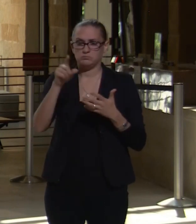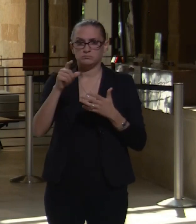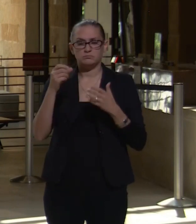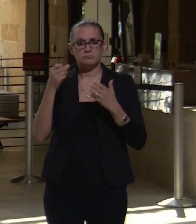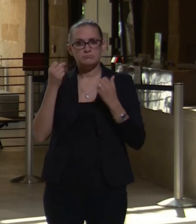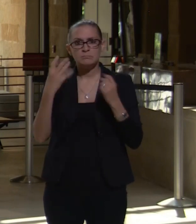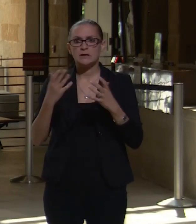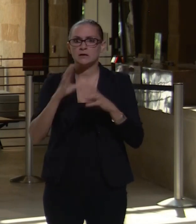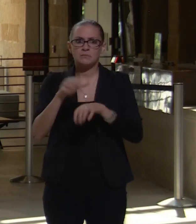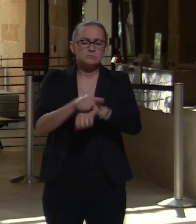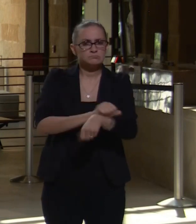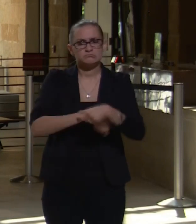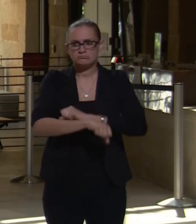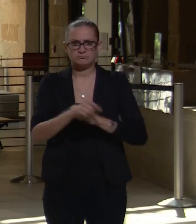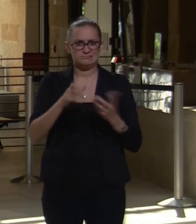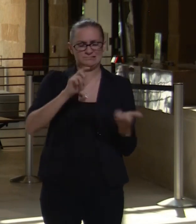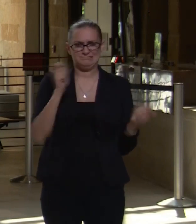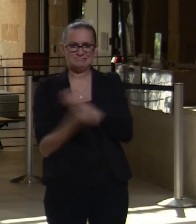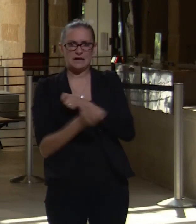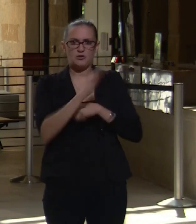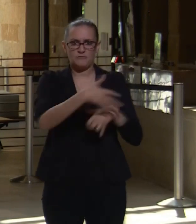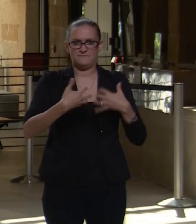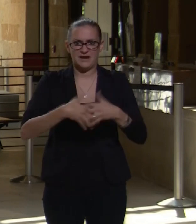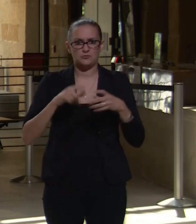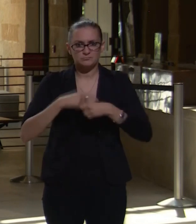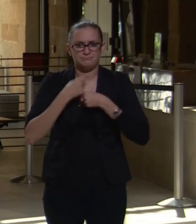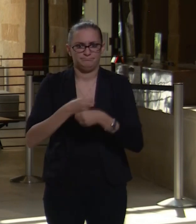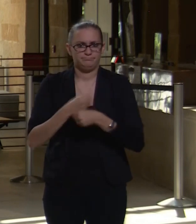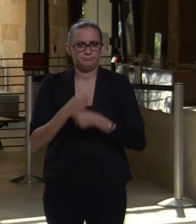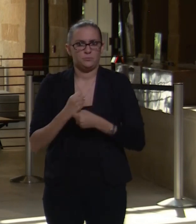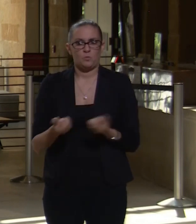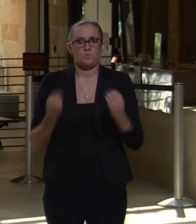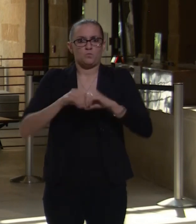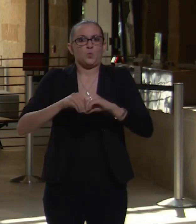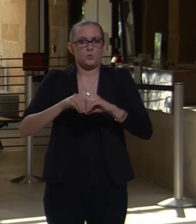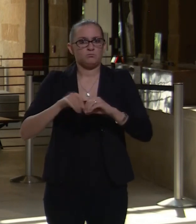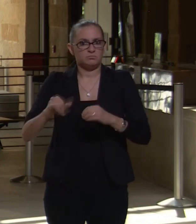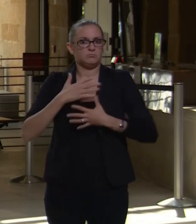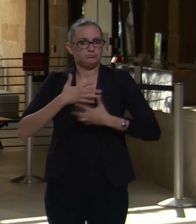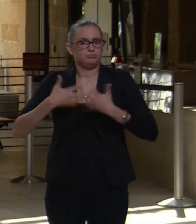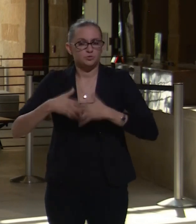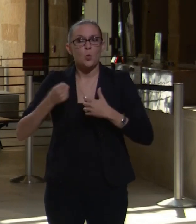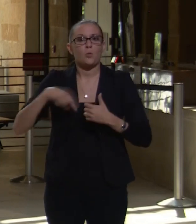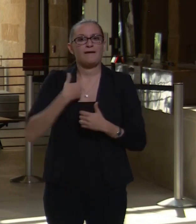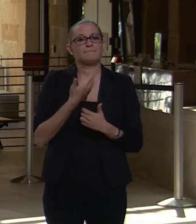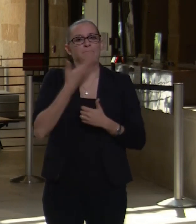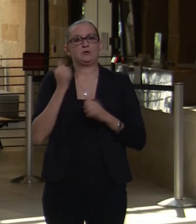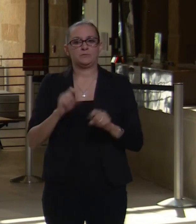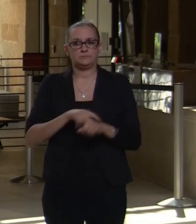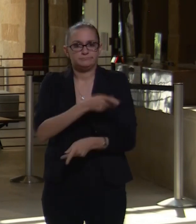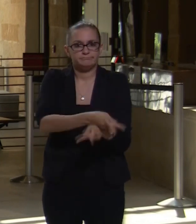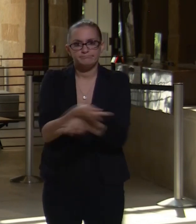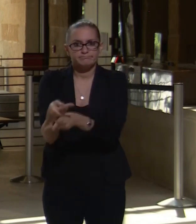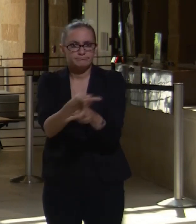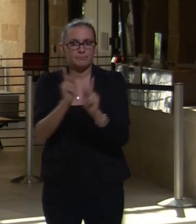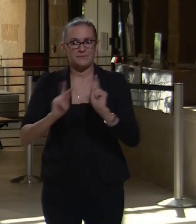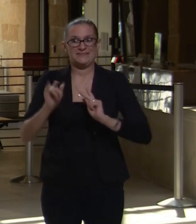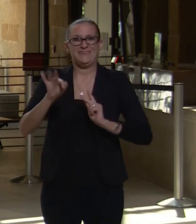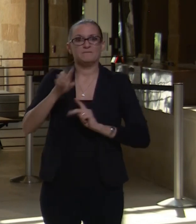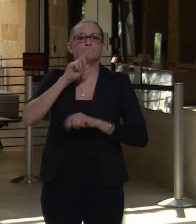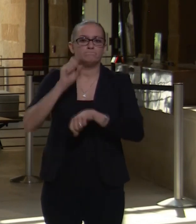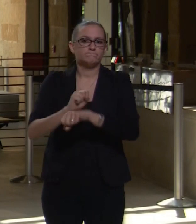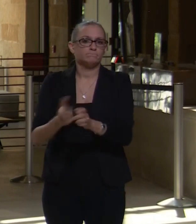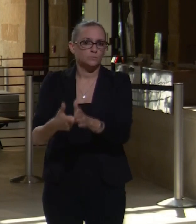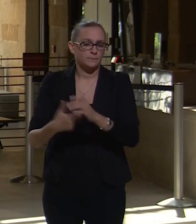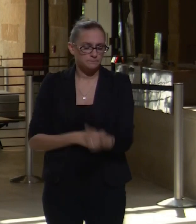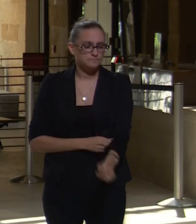are retooling their factories to create more capacity for those ventilators so that we have better ability to take care of people if they do get